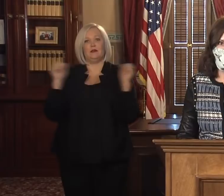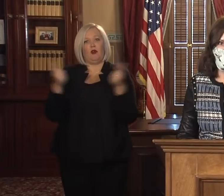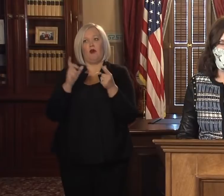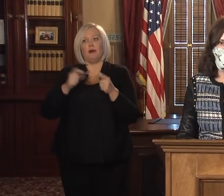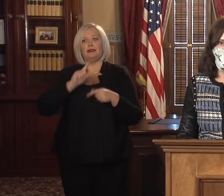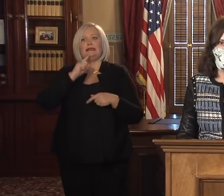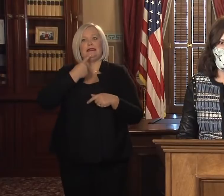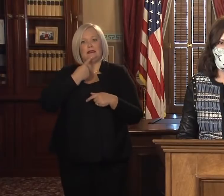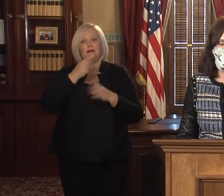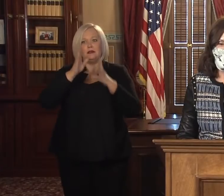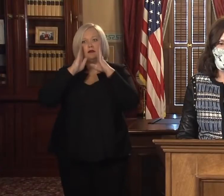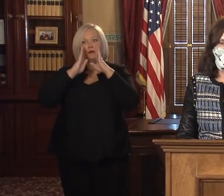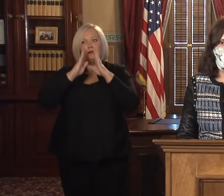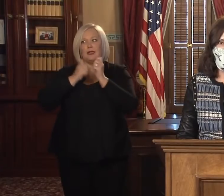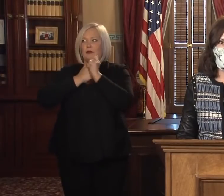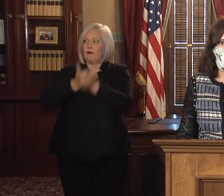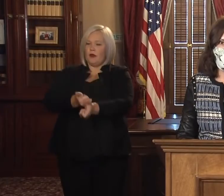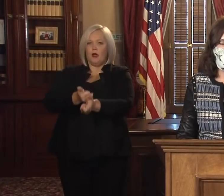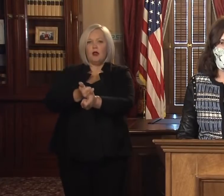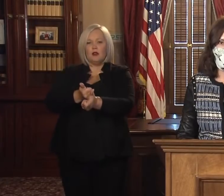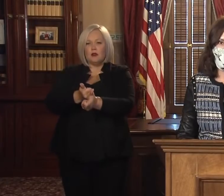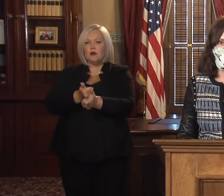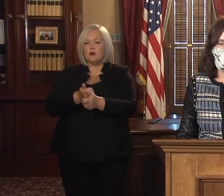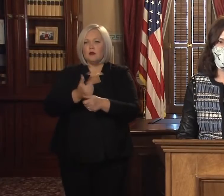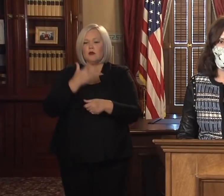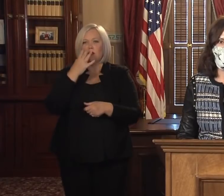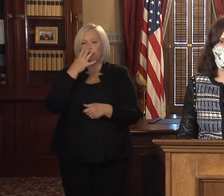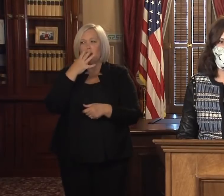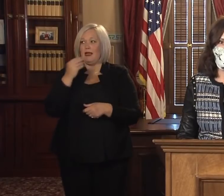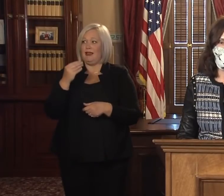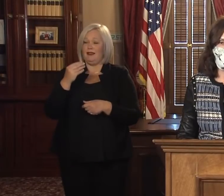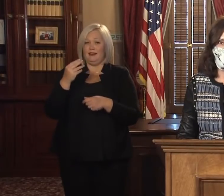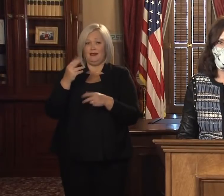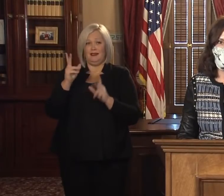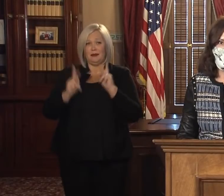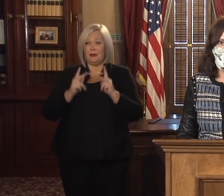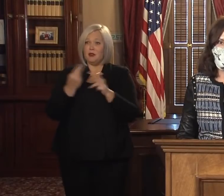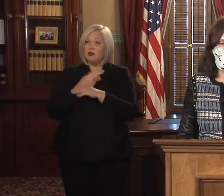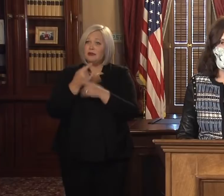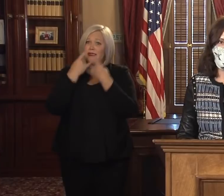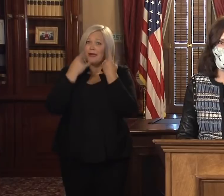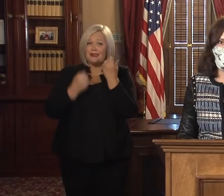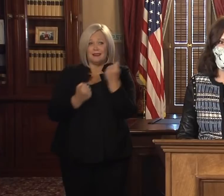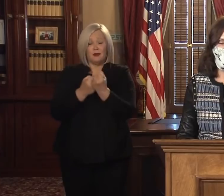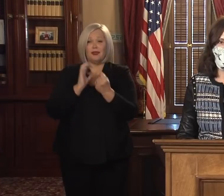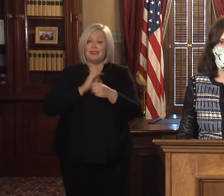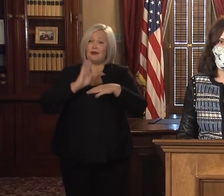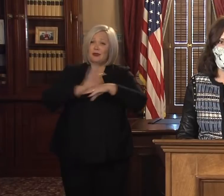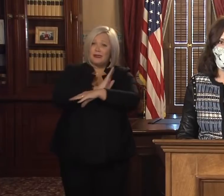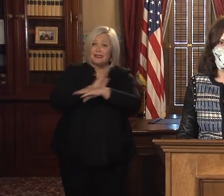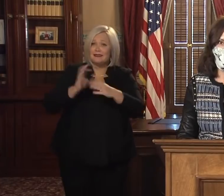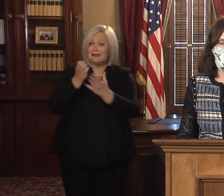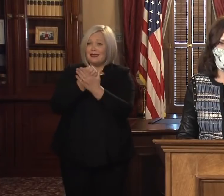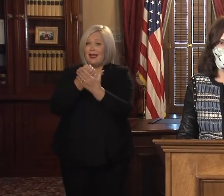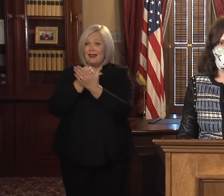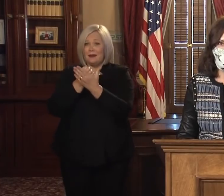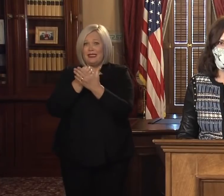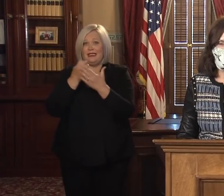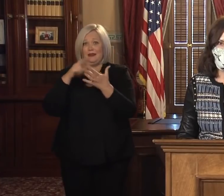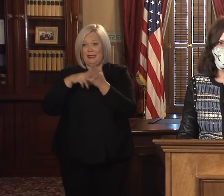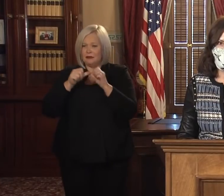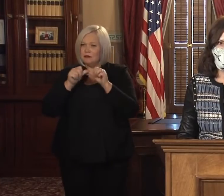to rise to the challenge, and the support for our economy and businesses to stay engaged because we all are doing our